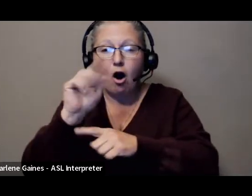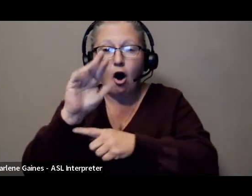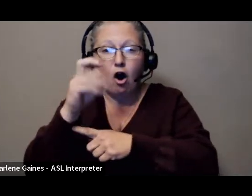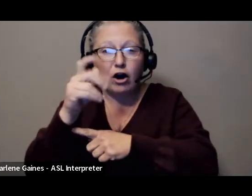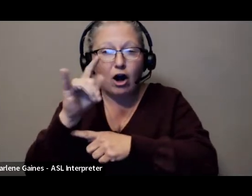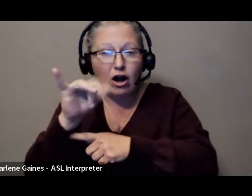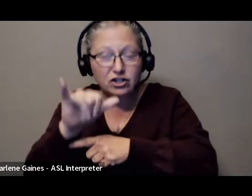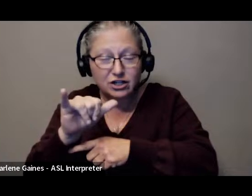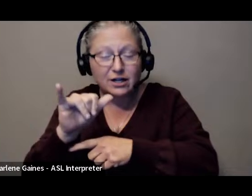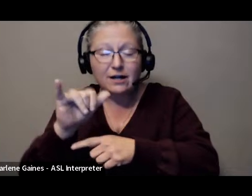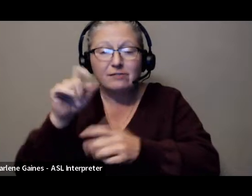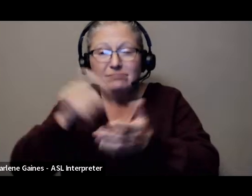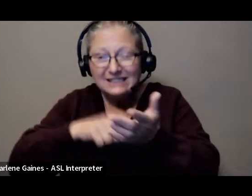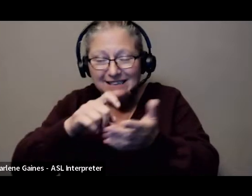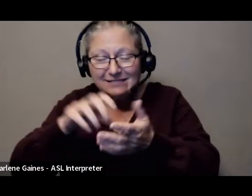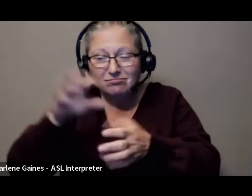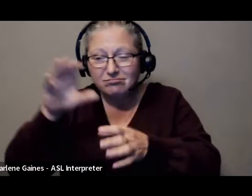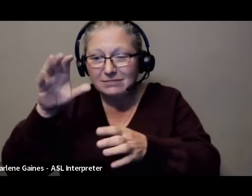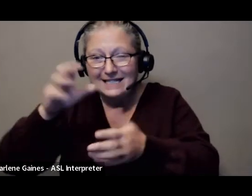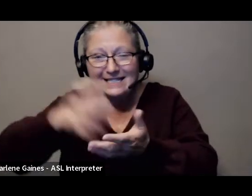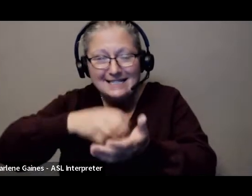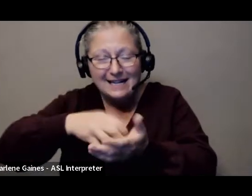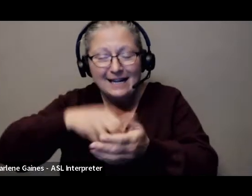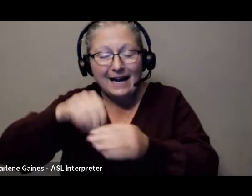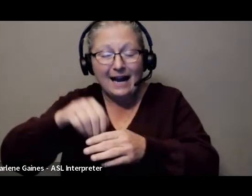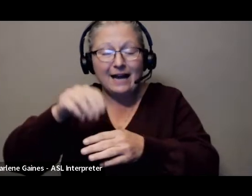find ancient artifacts in Hebrew.